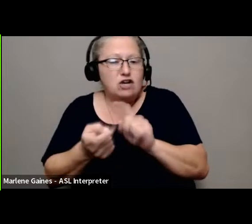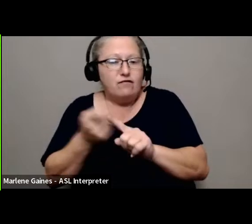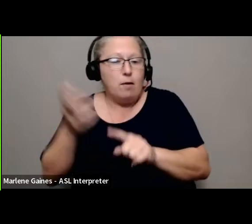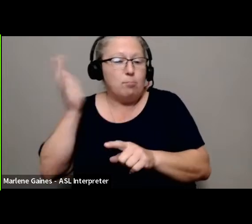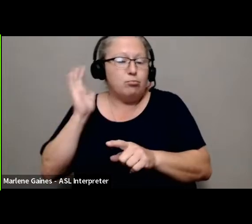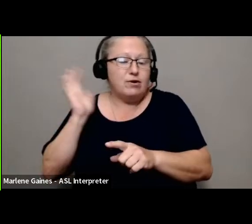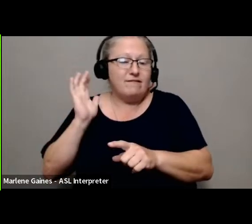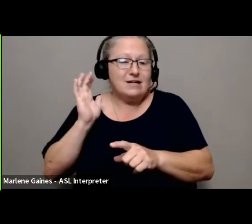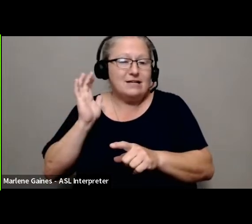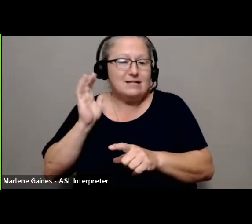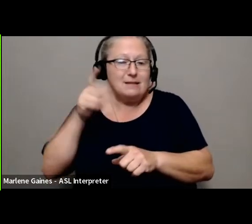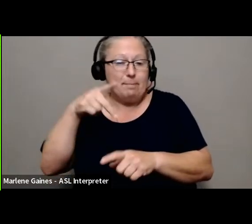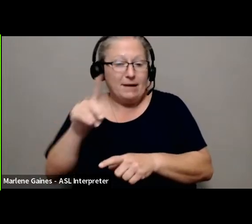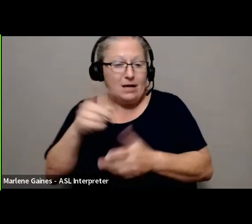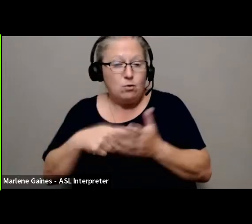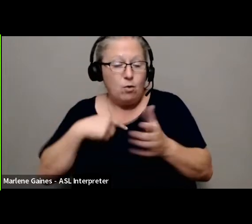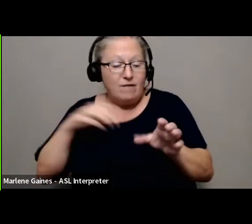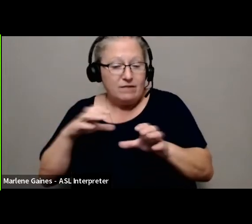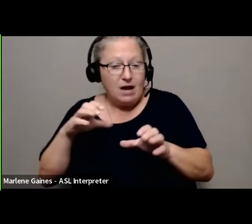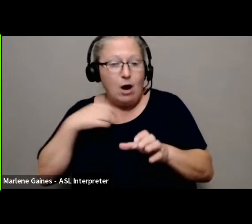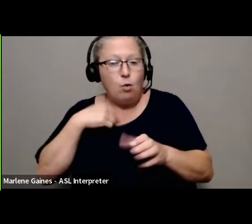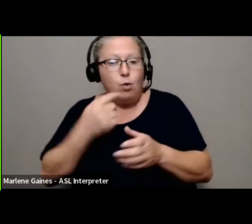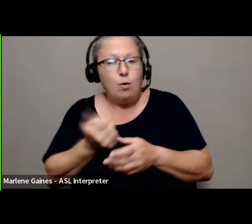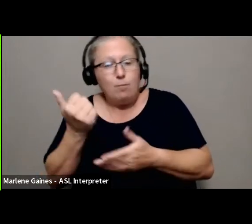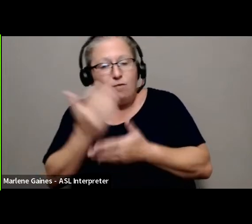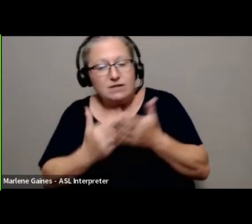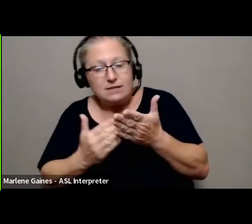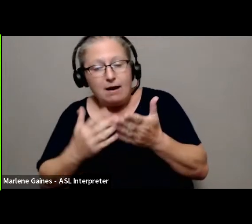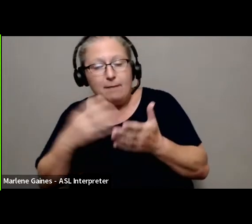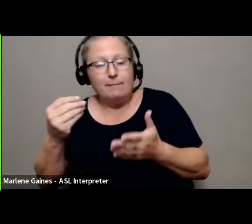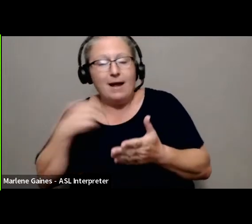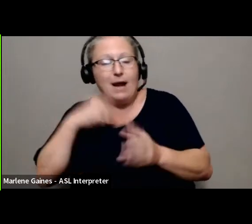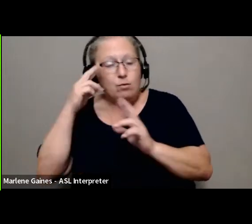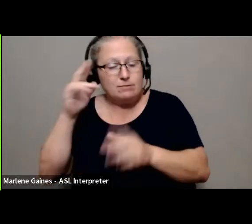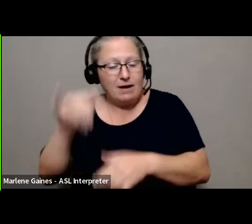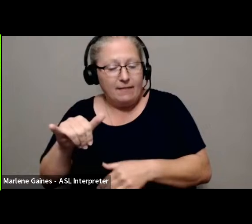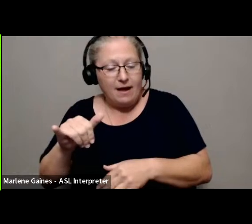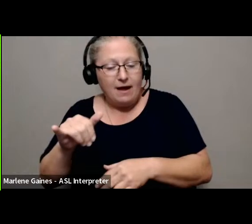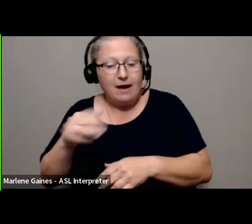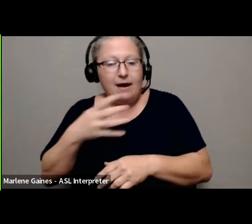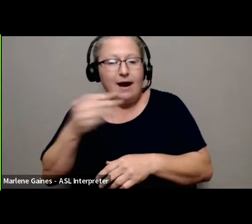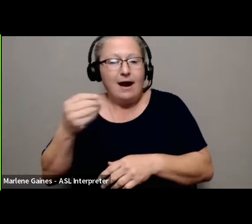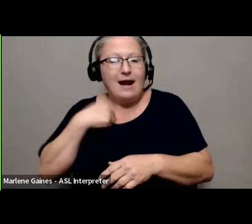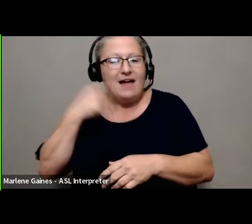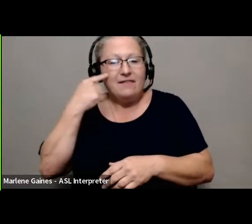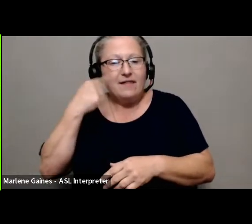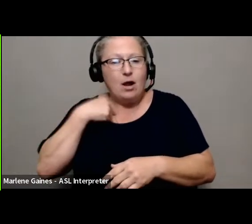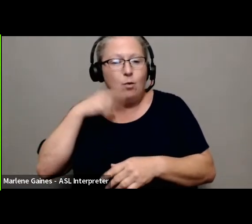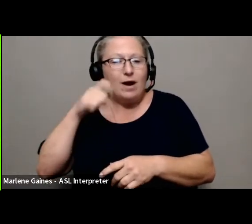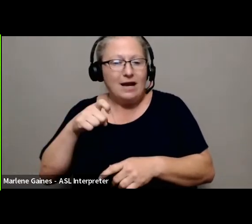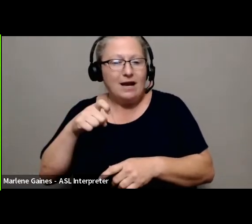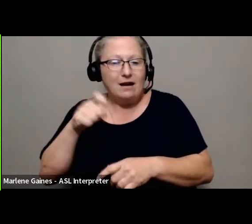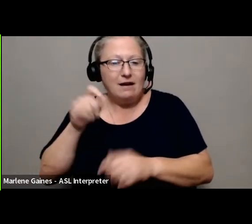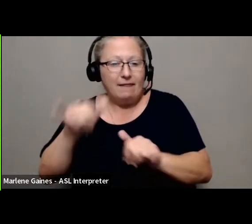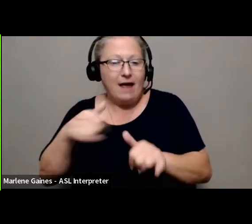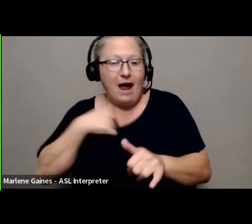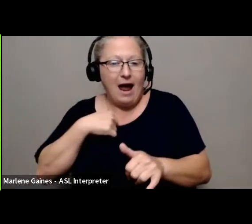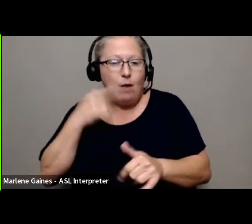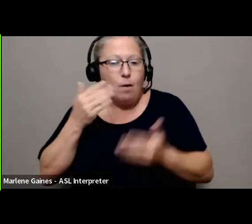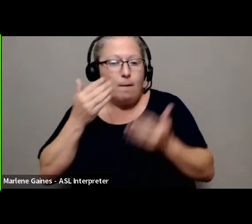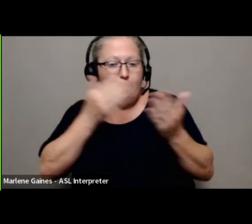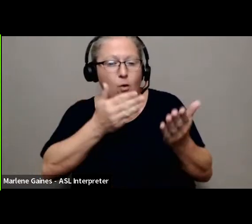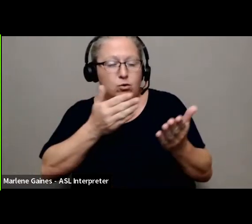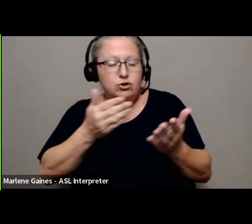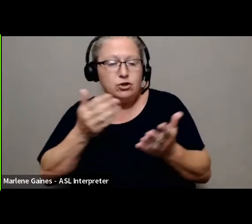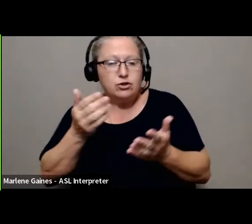previous PDs that we've done. We've removed some, and I respect that. And I think this is where we need to go. So I'm going to make a motion